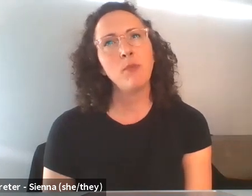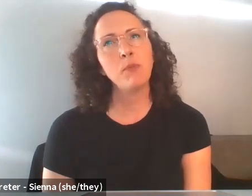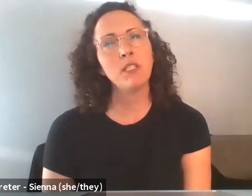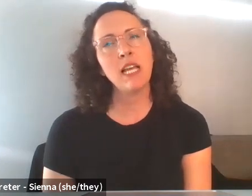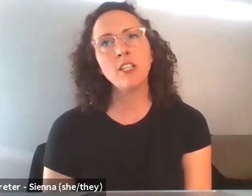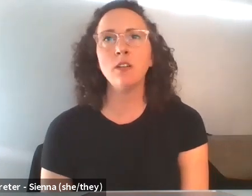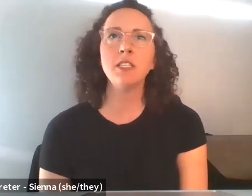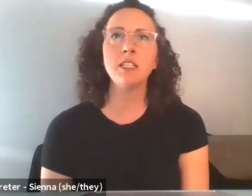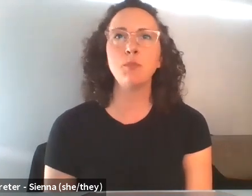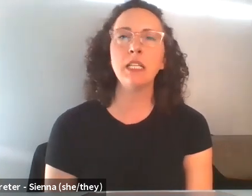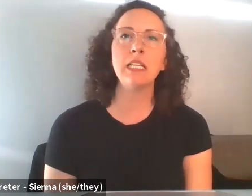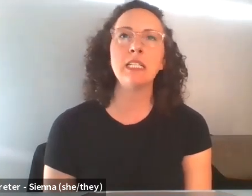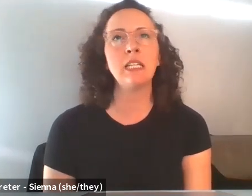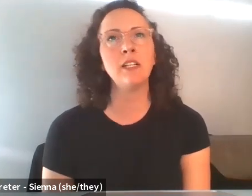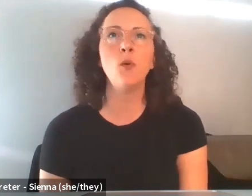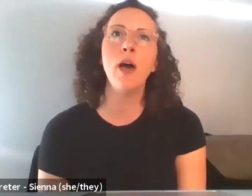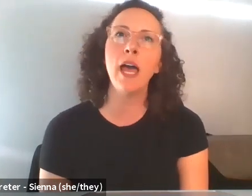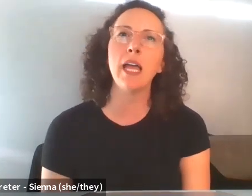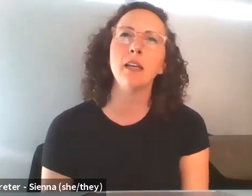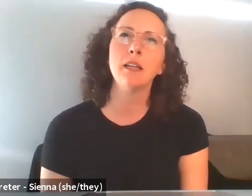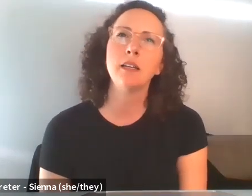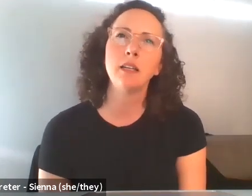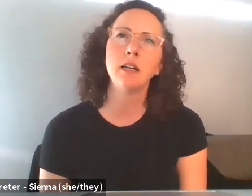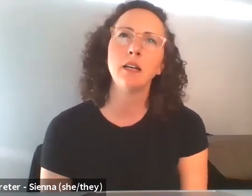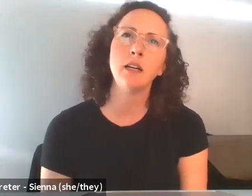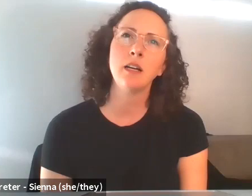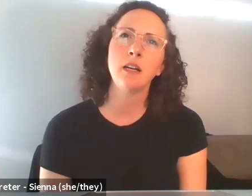And other people would say, Sophie's disability didn't get in the way.